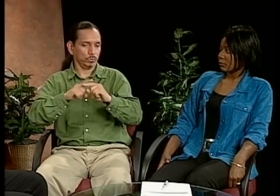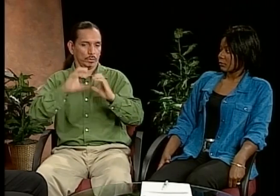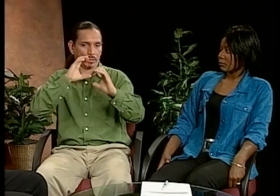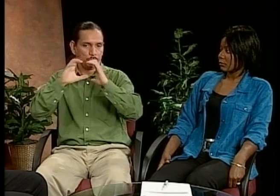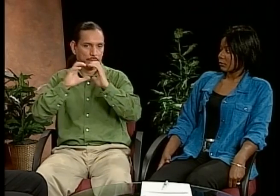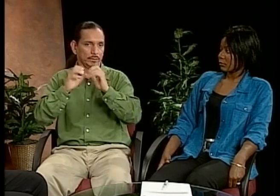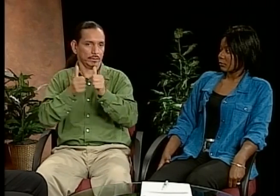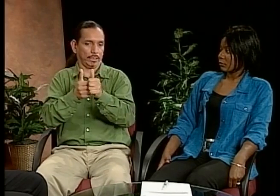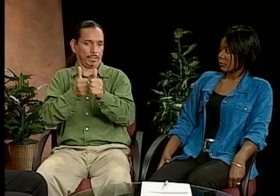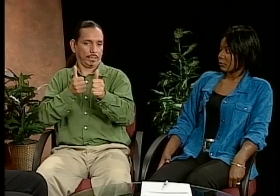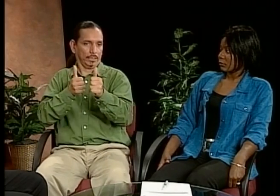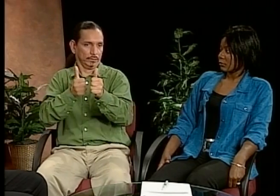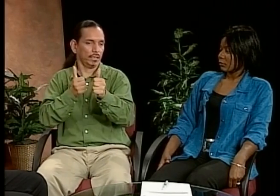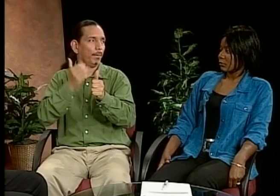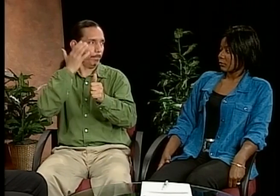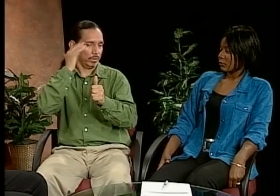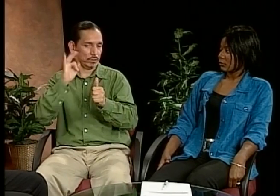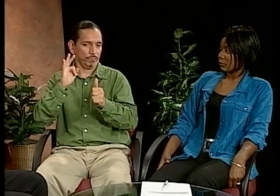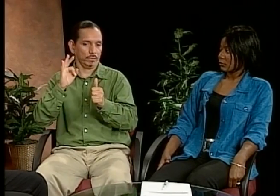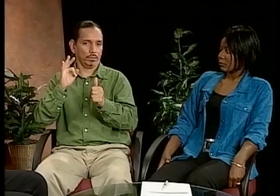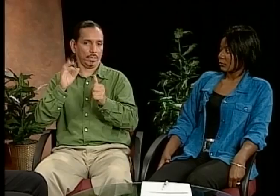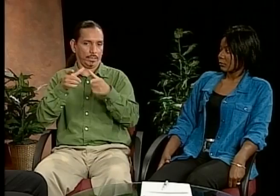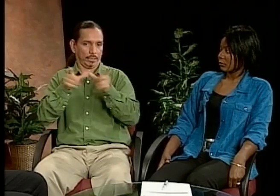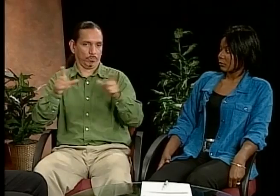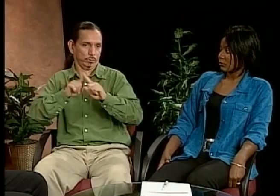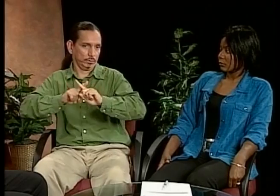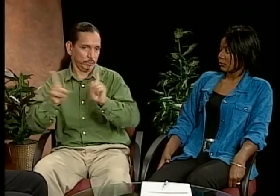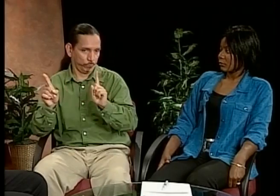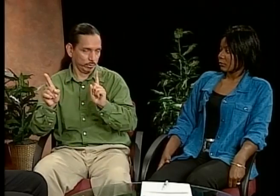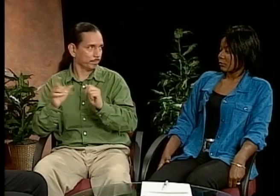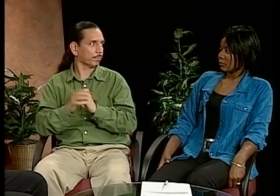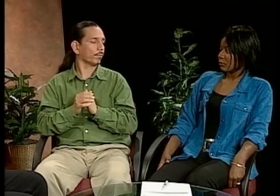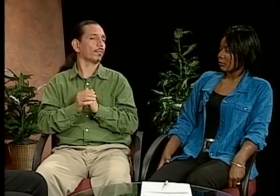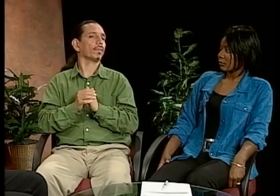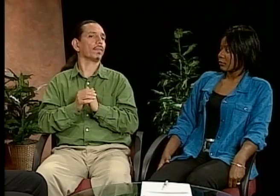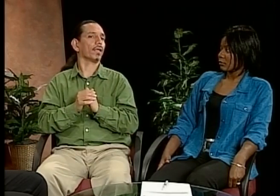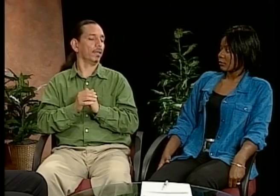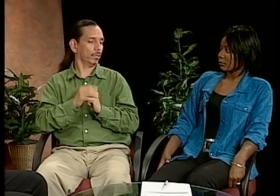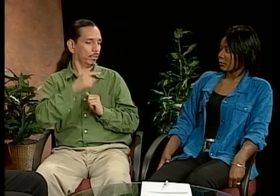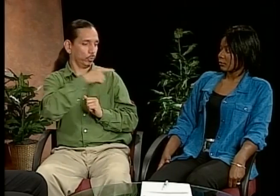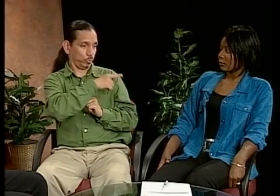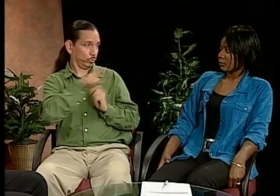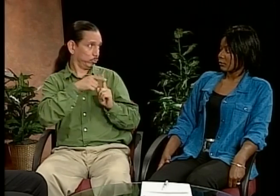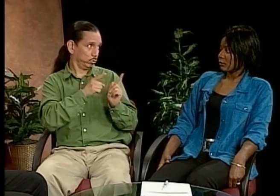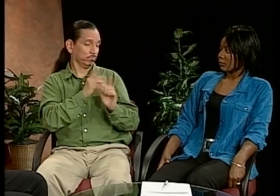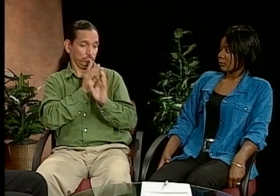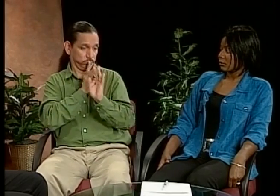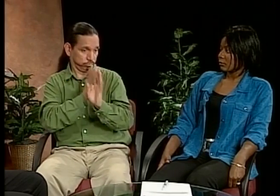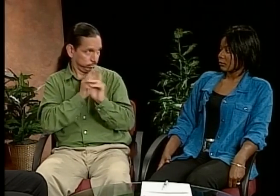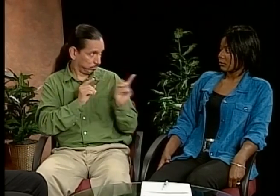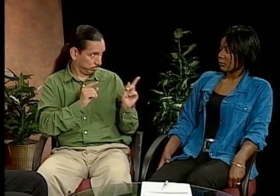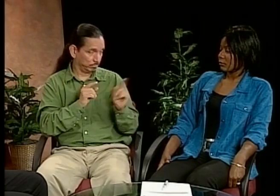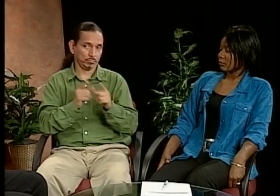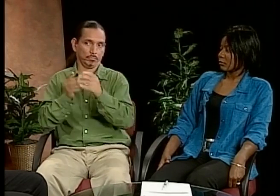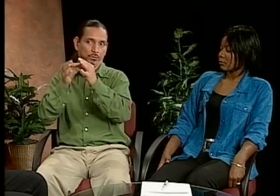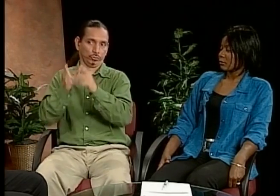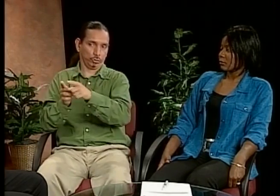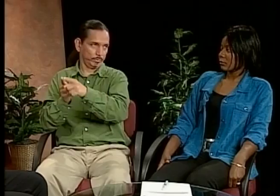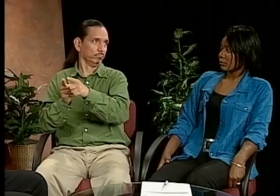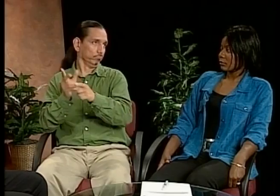noticed before. It may take a little extra time, so you may notice some periods of silence as we're trying to translate between the languages. So basically